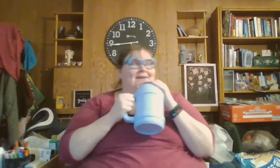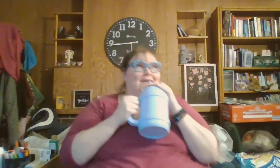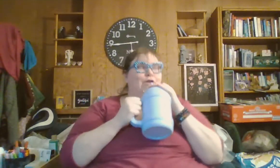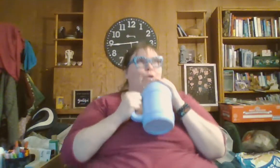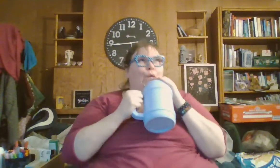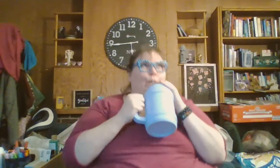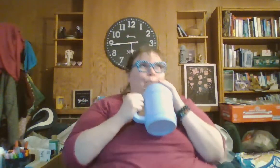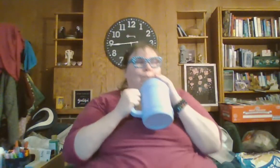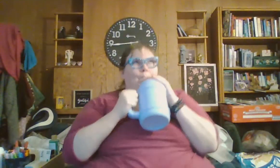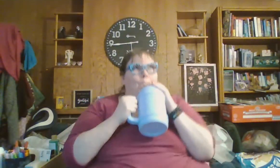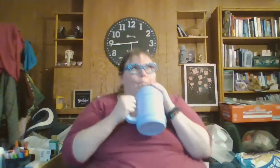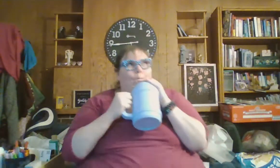exciting.